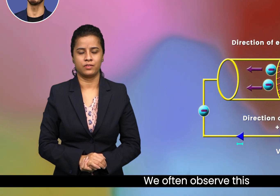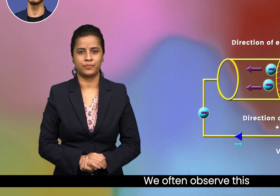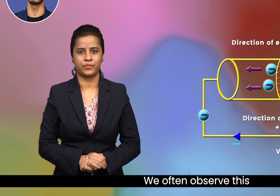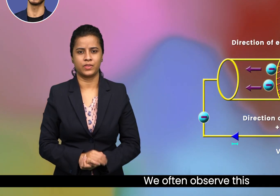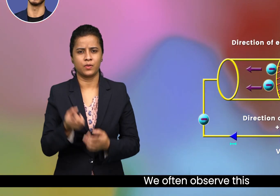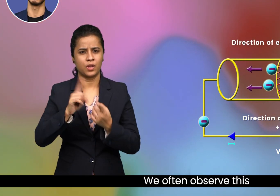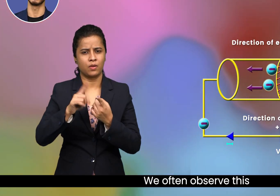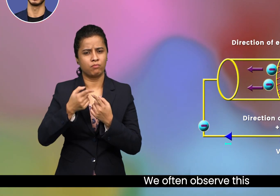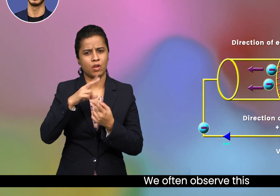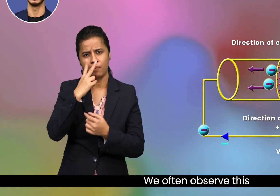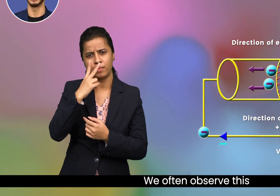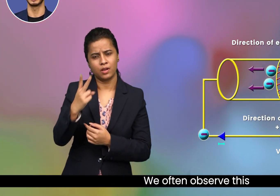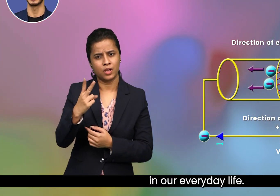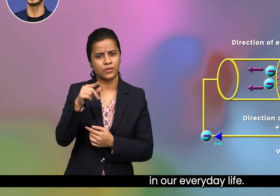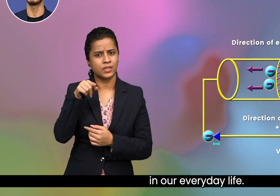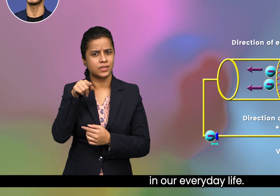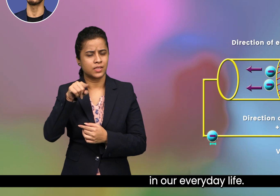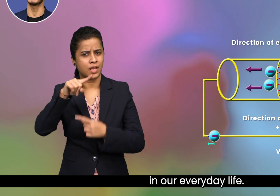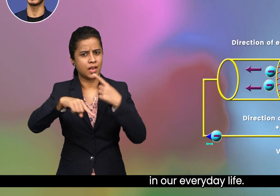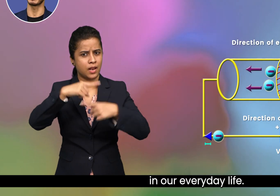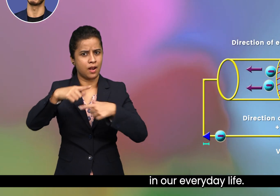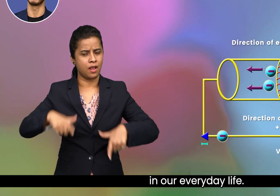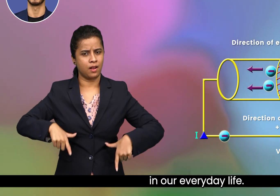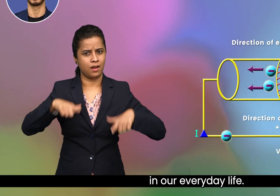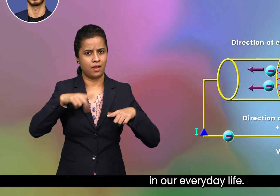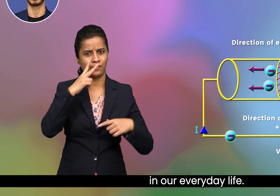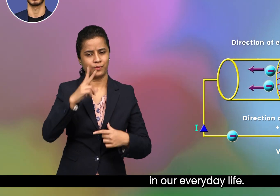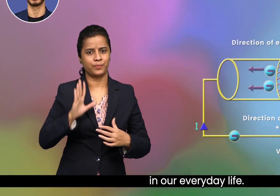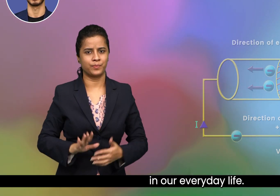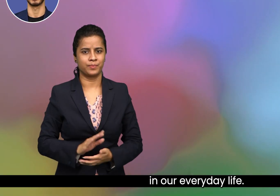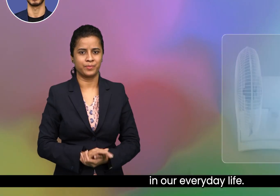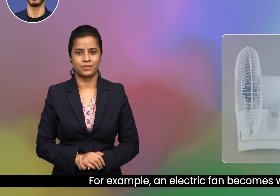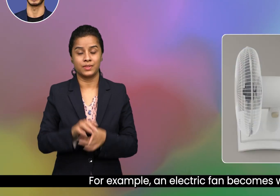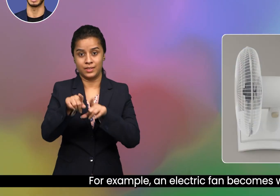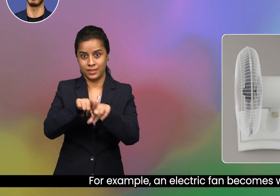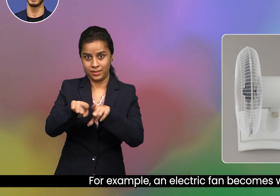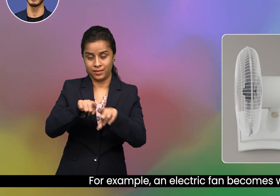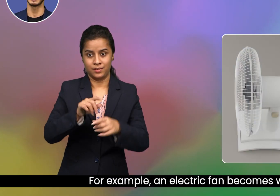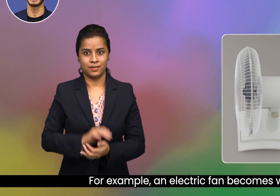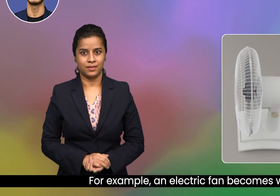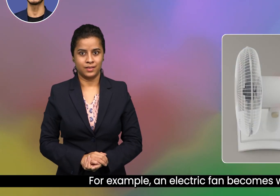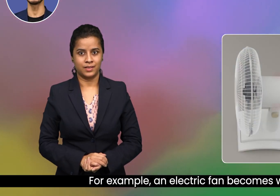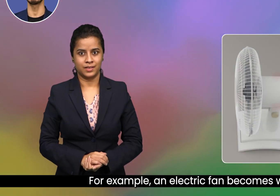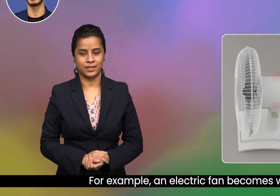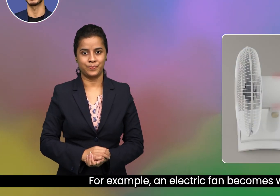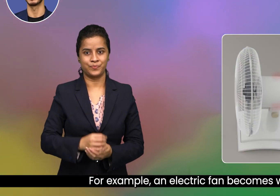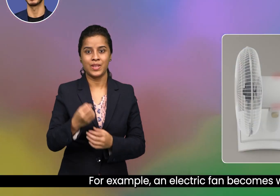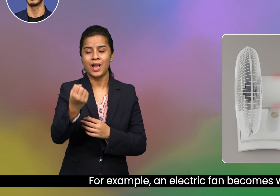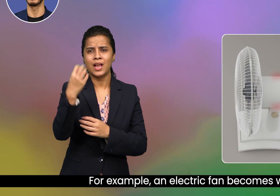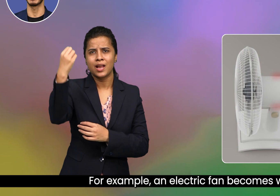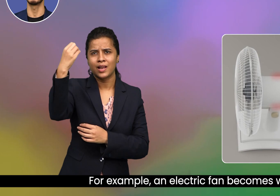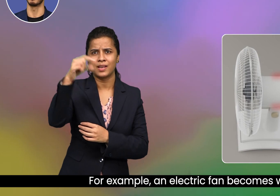We often observe this in our everyday life. For example, an electric